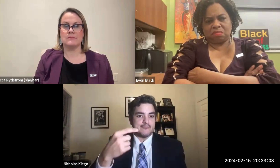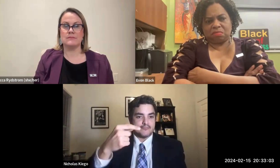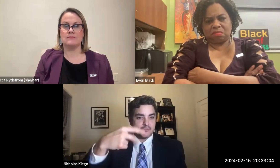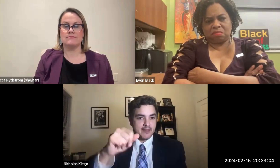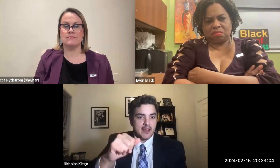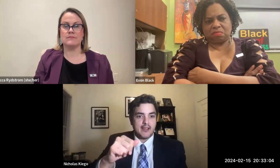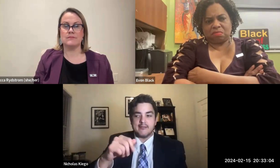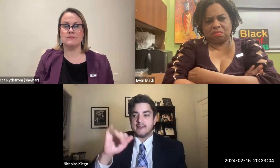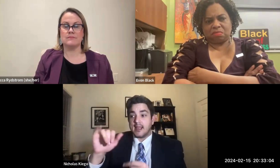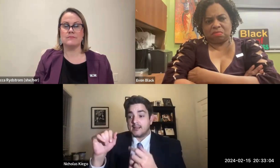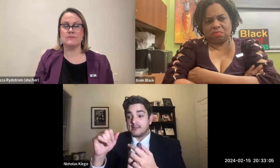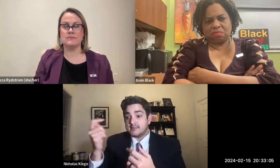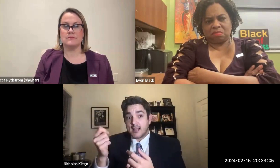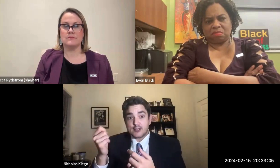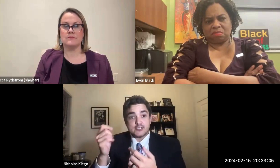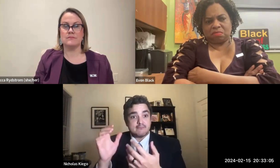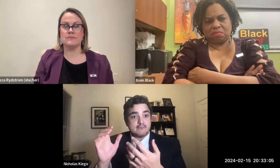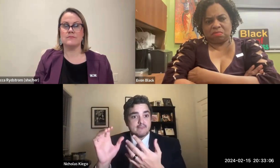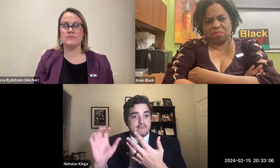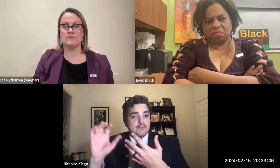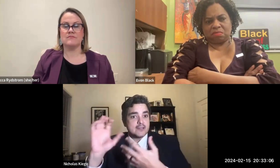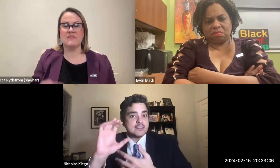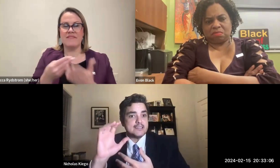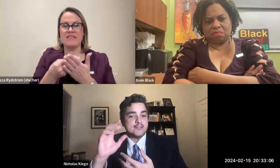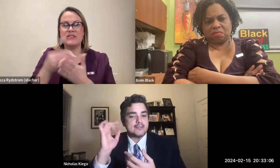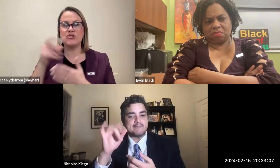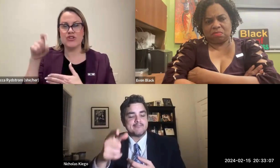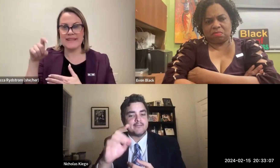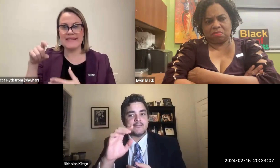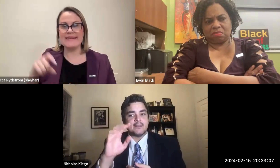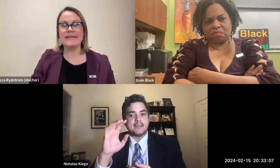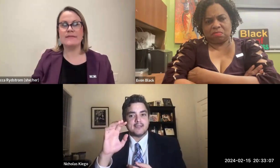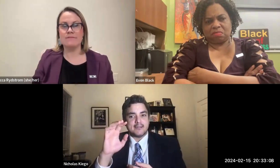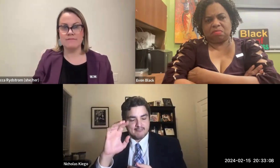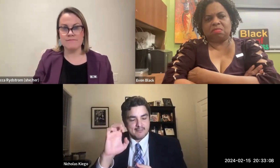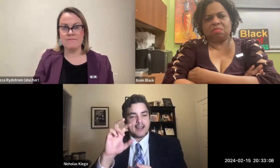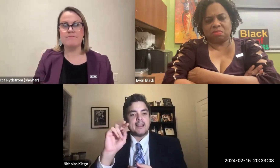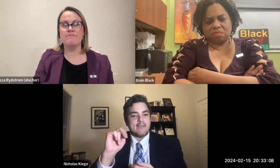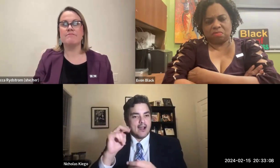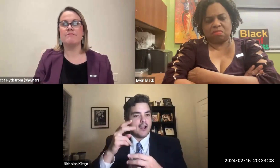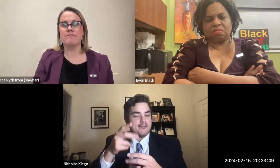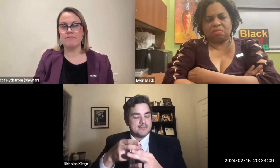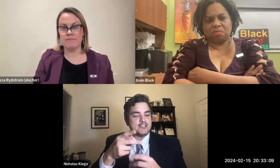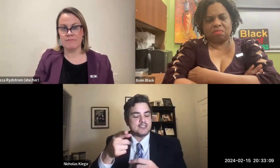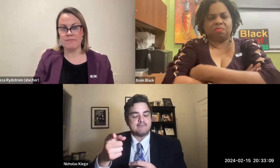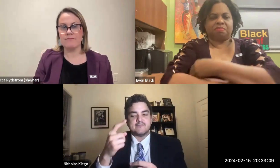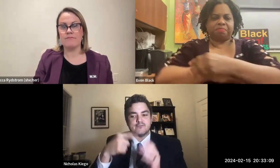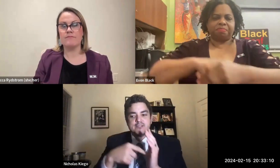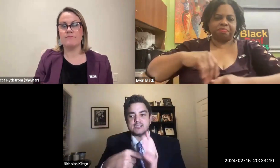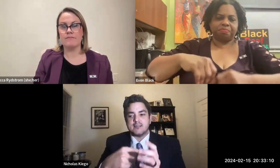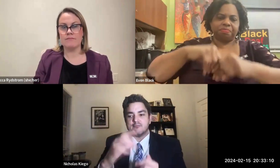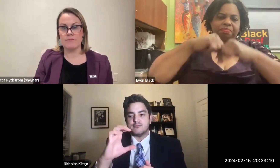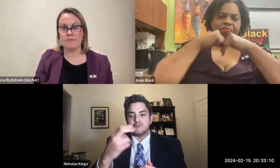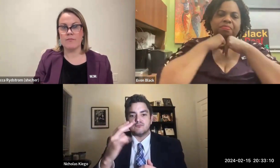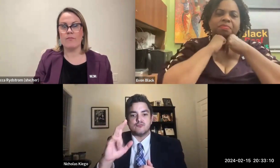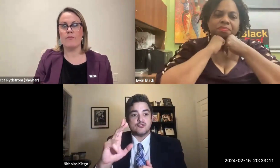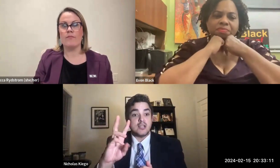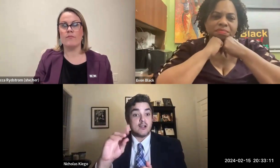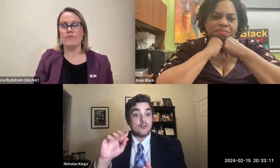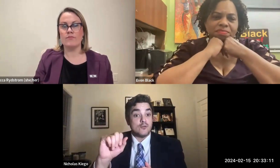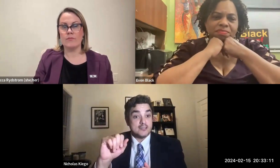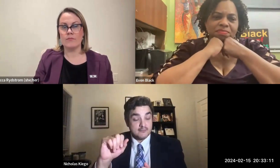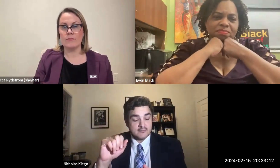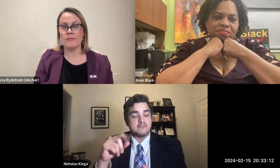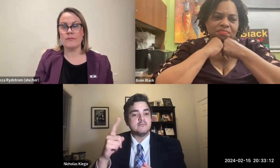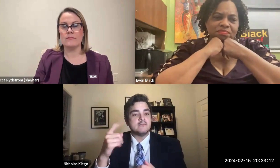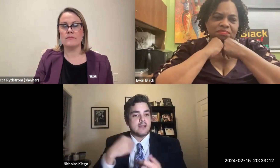And it's complicated because, of course, it depends on your GPA and there are certain criteria that you have to meet. But as